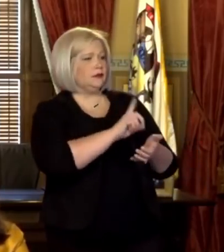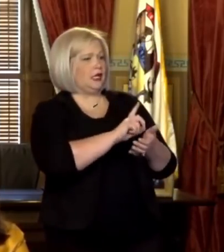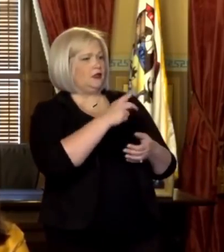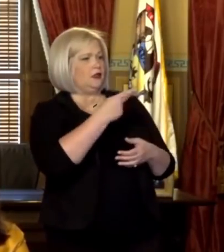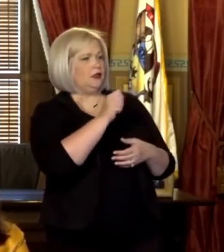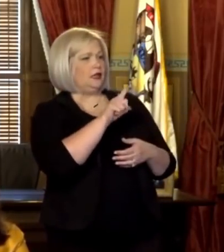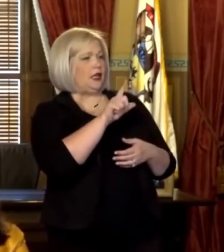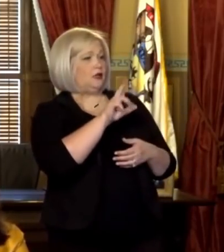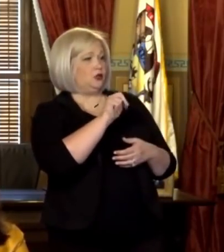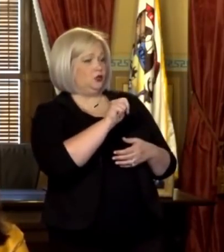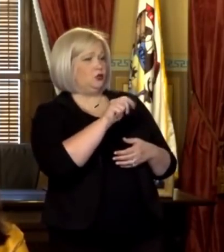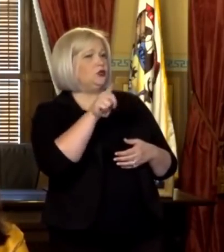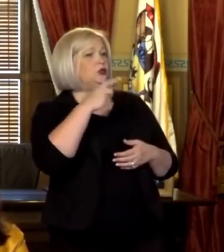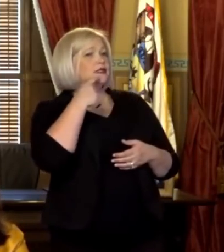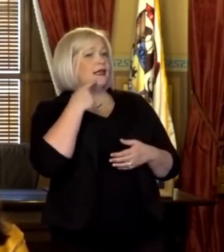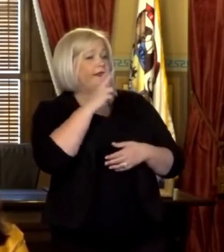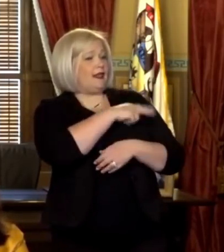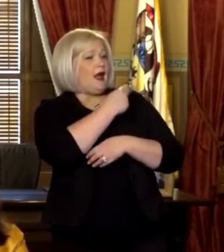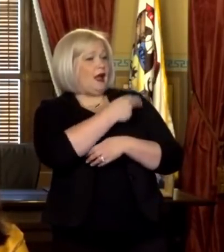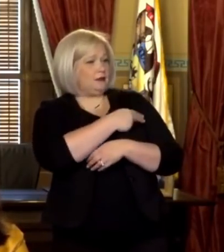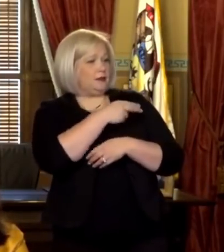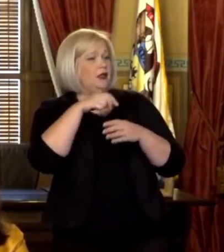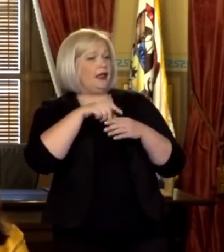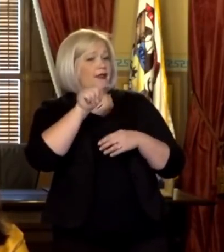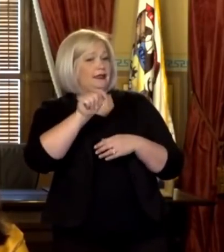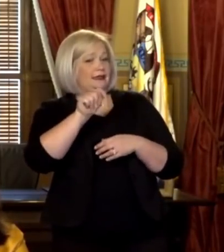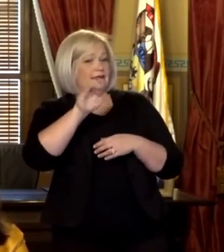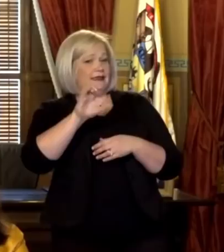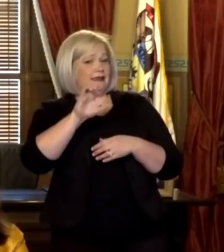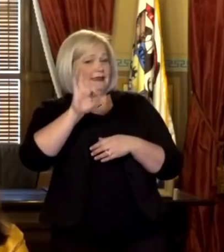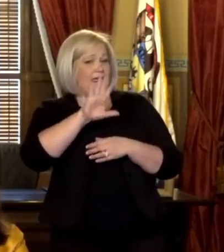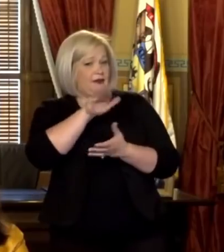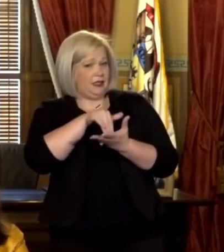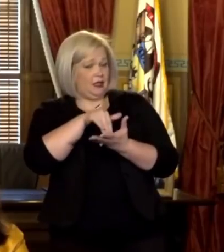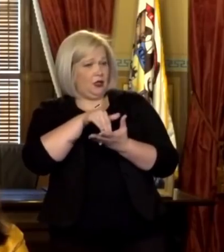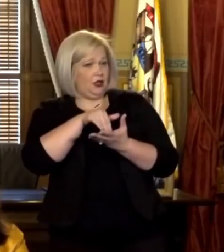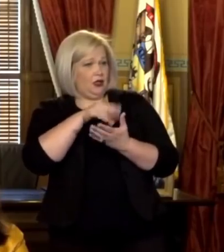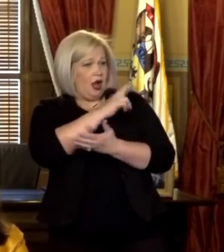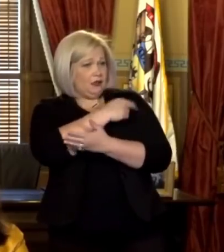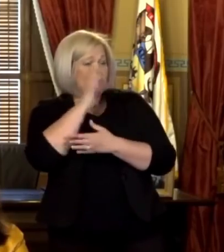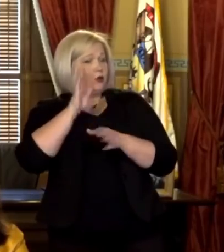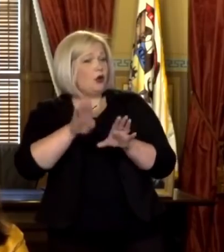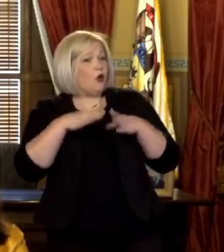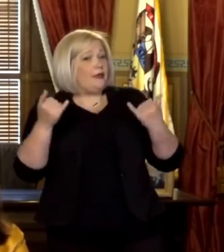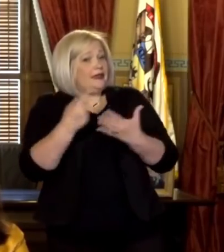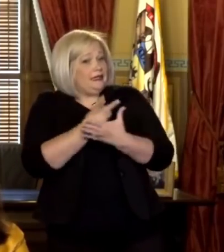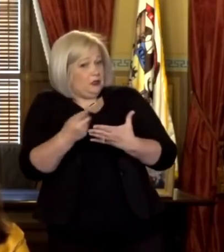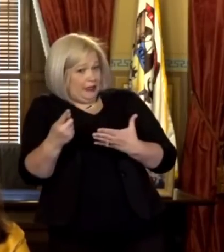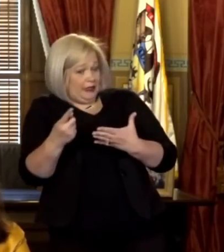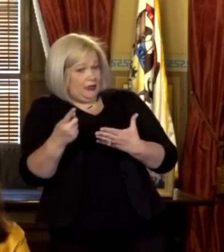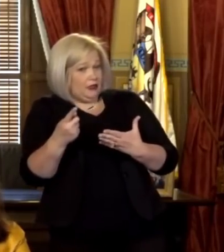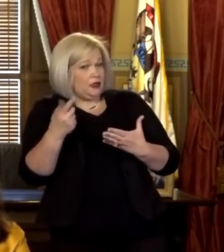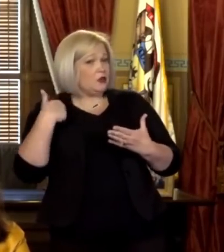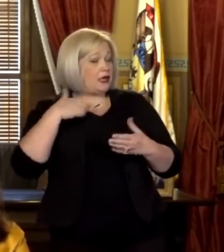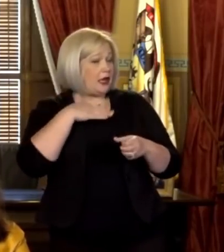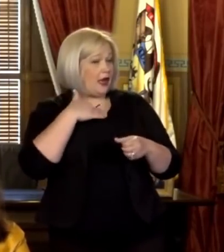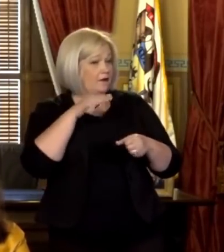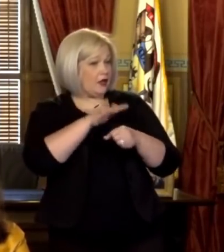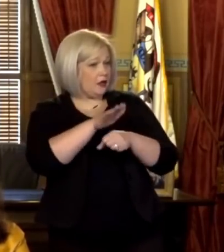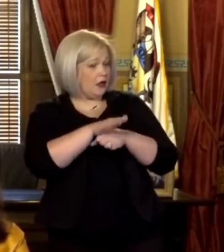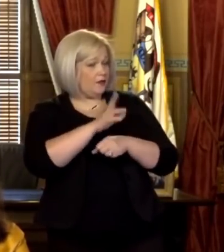hospital at the TCF Center will open for patients later this week. Do we have enough doctors and physicians and